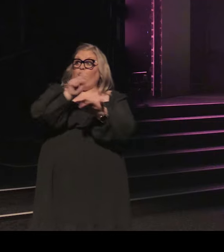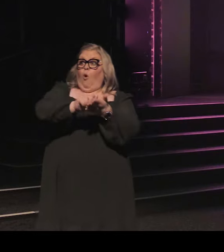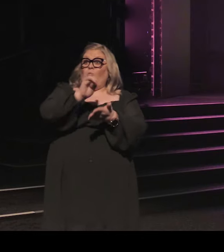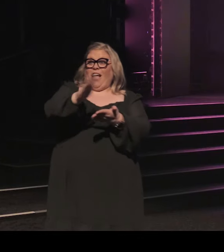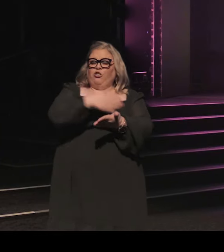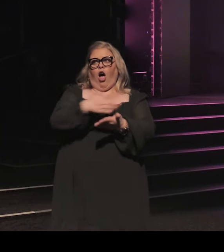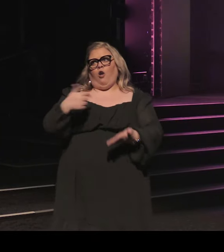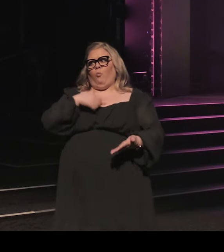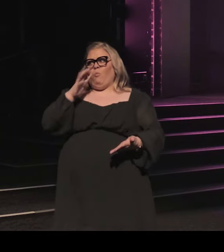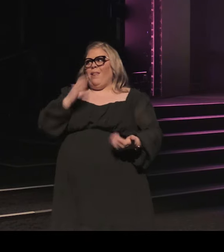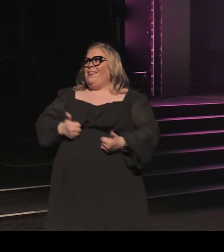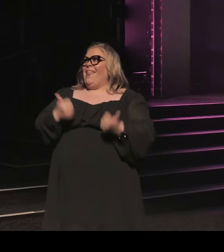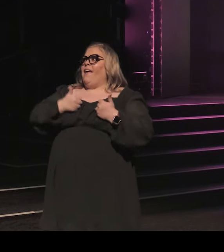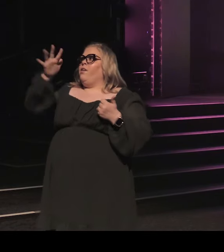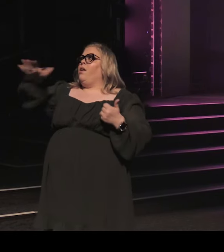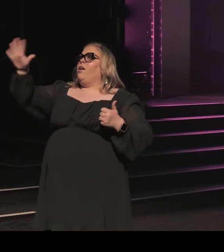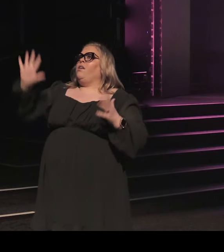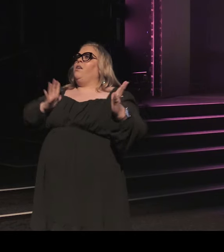this Mediterranean somewhere."